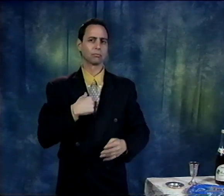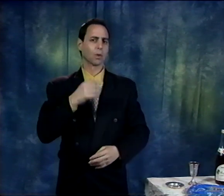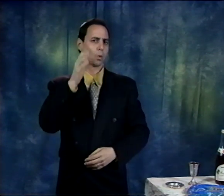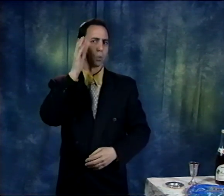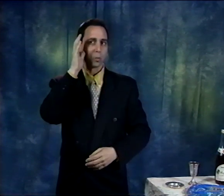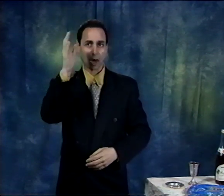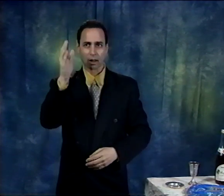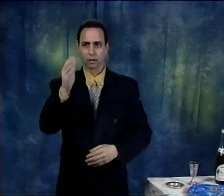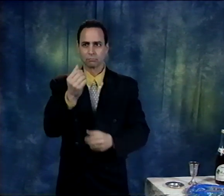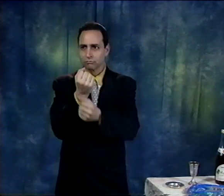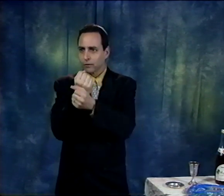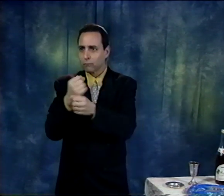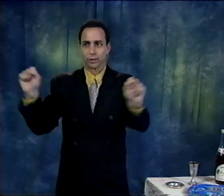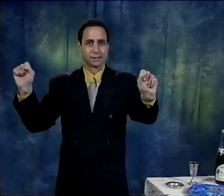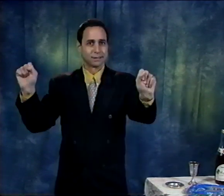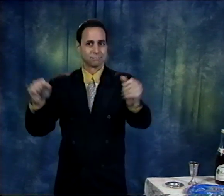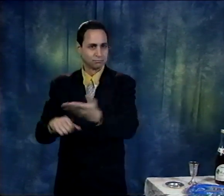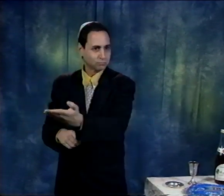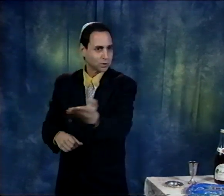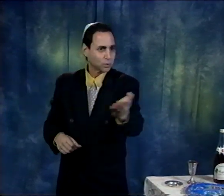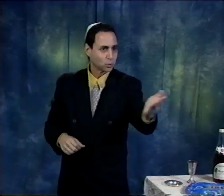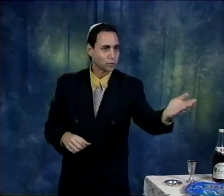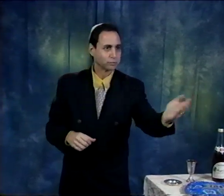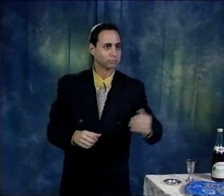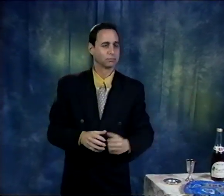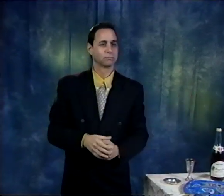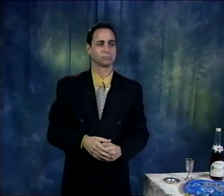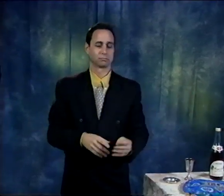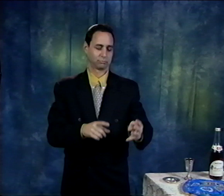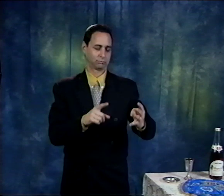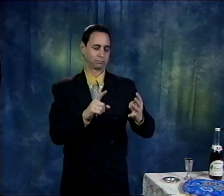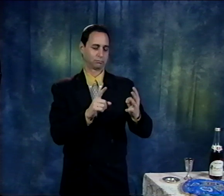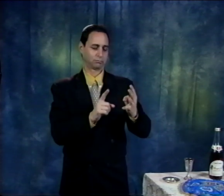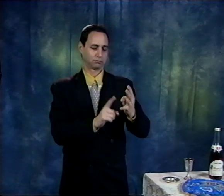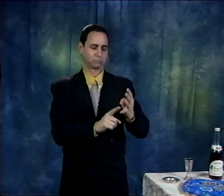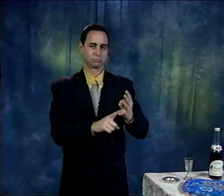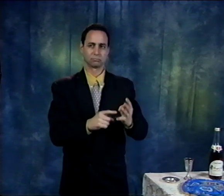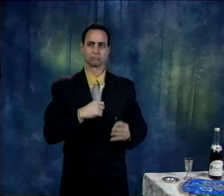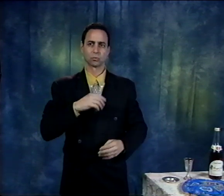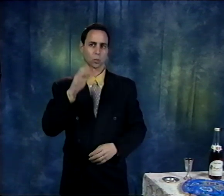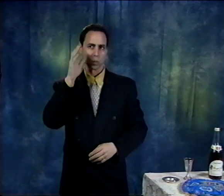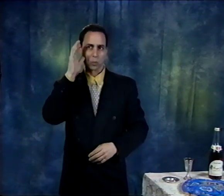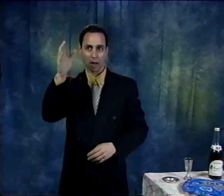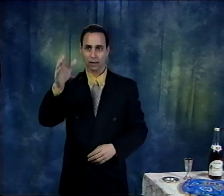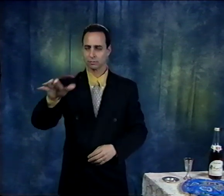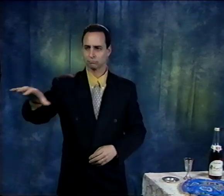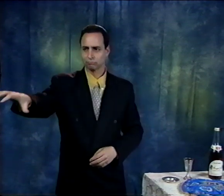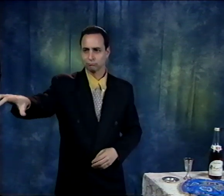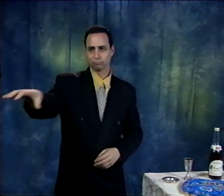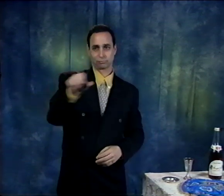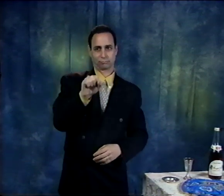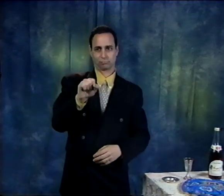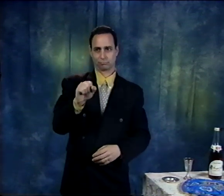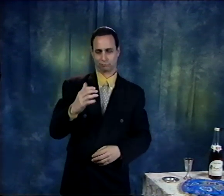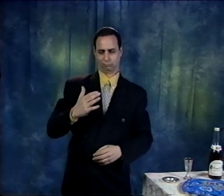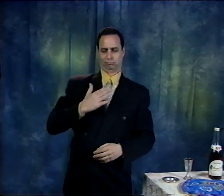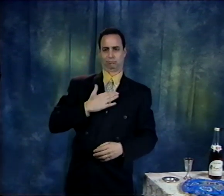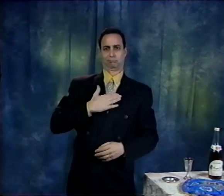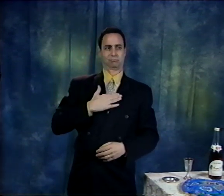3, I will redeem you. And 4, I will take you out